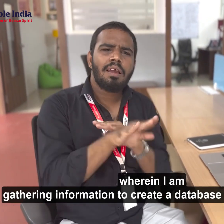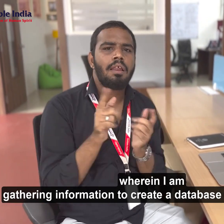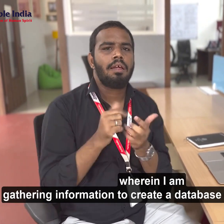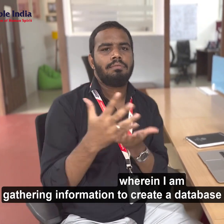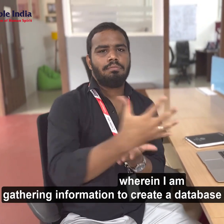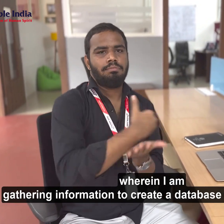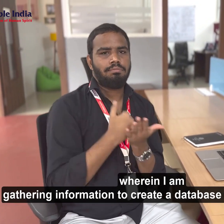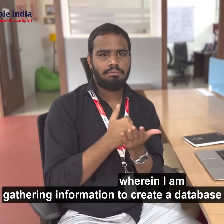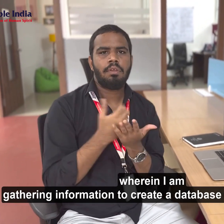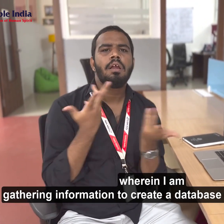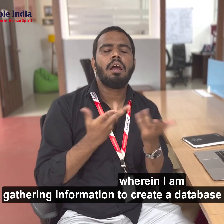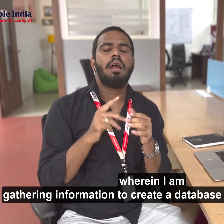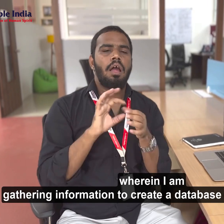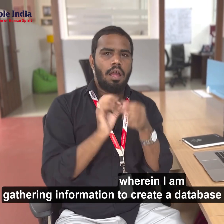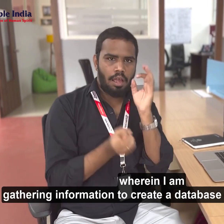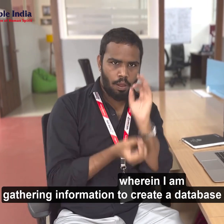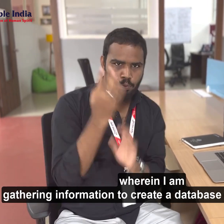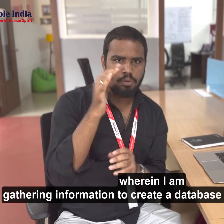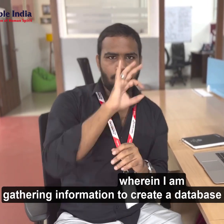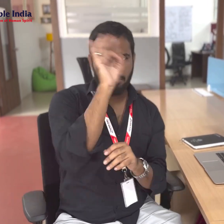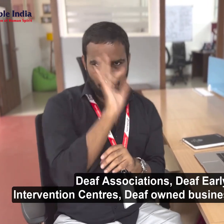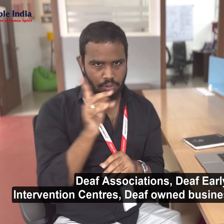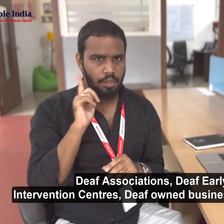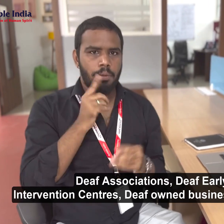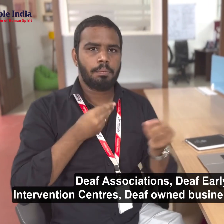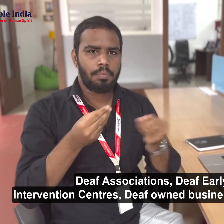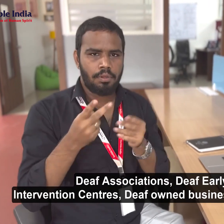wherein I am gathering information to create a database encompassing